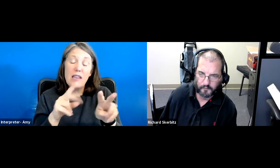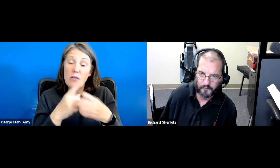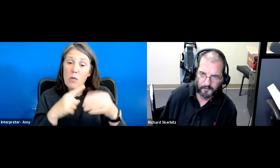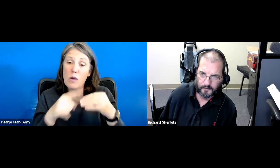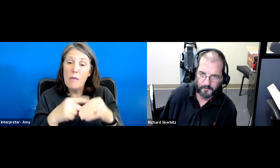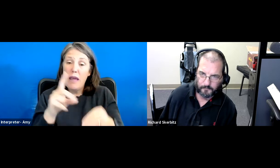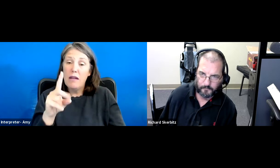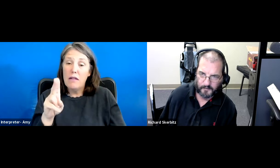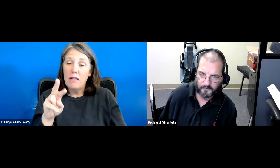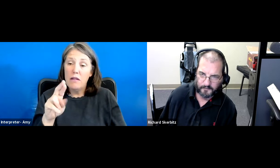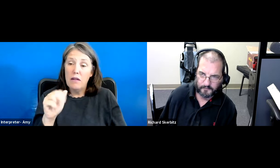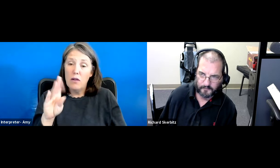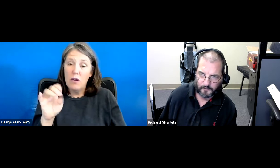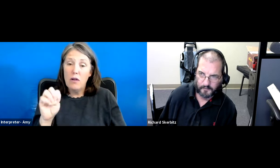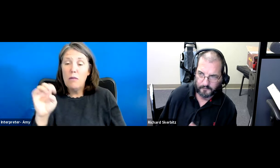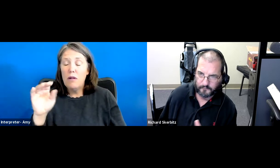equipment.